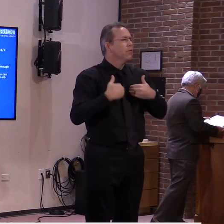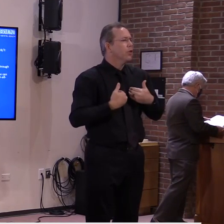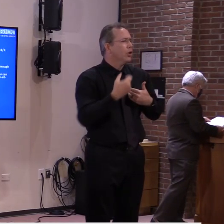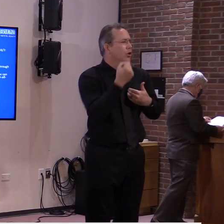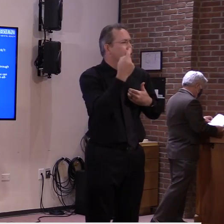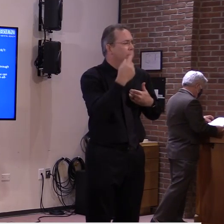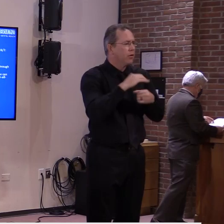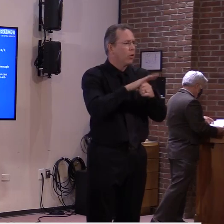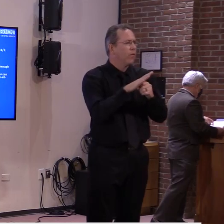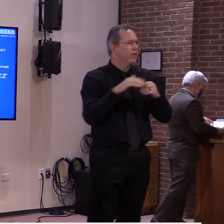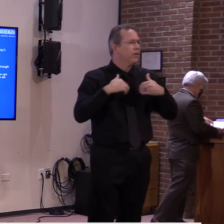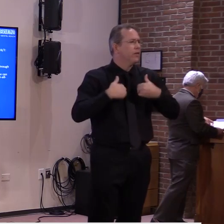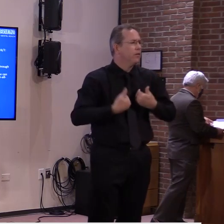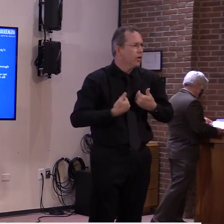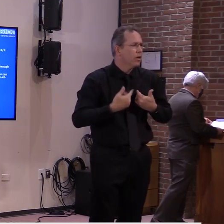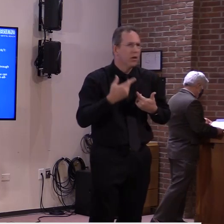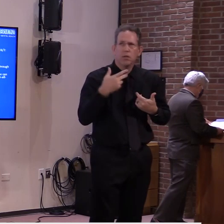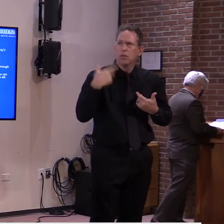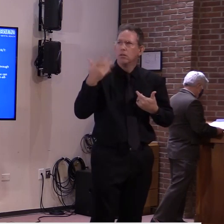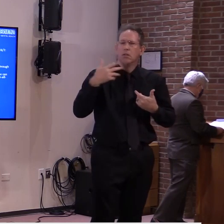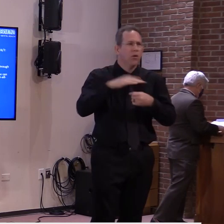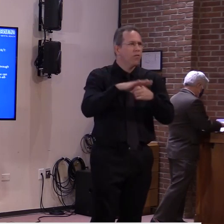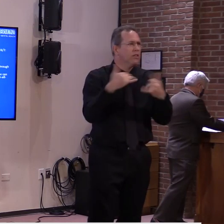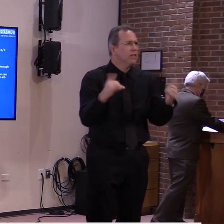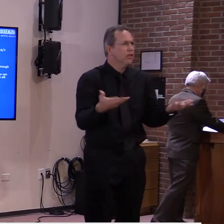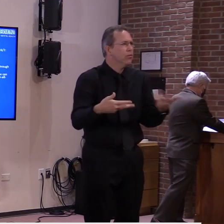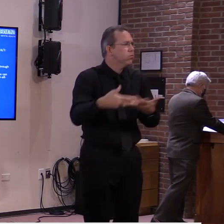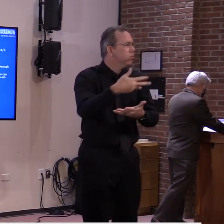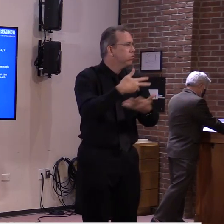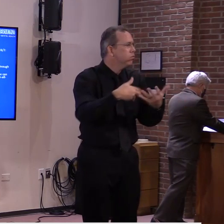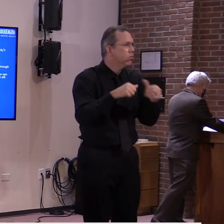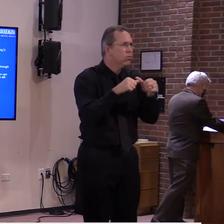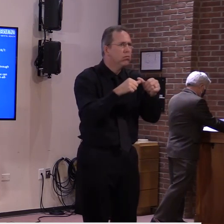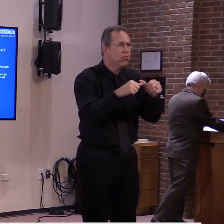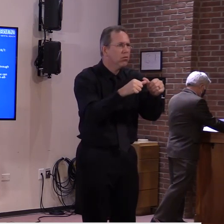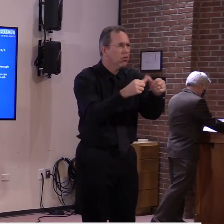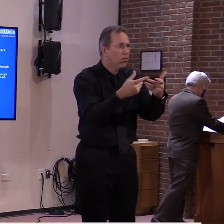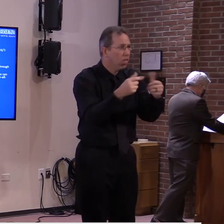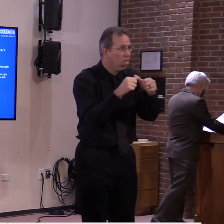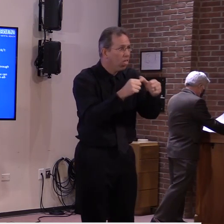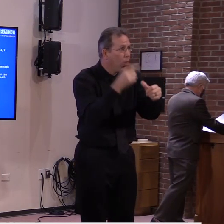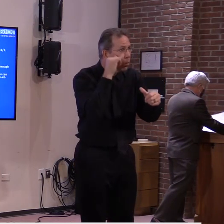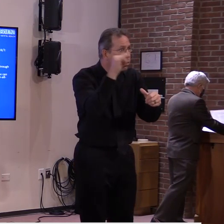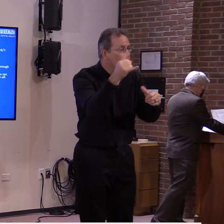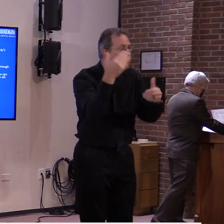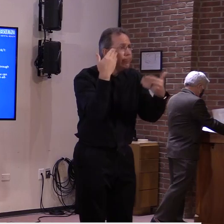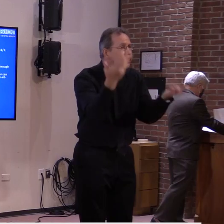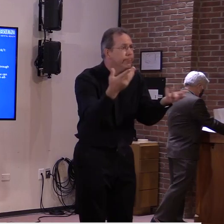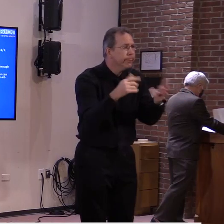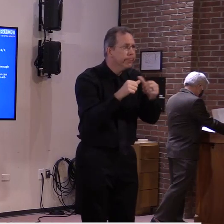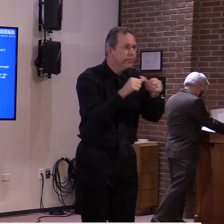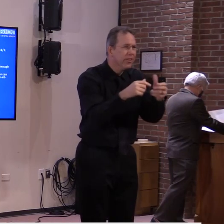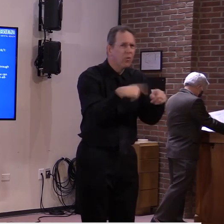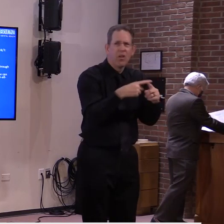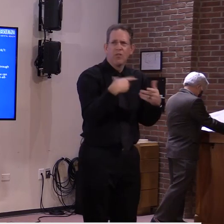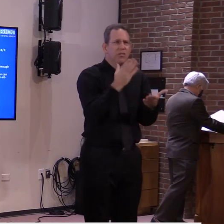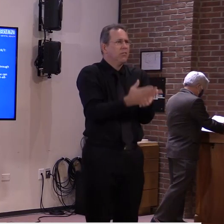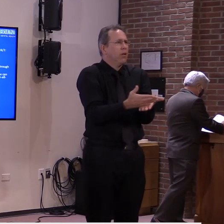seeing an end in sight, and we're tired of Zoom calls with our families. Which is why, just like protecting our physical health right